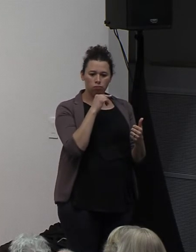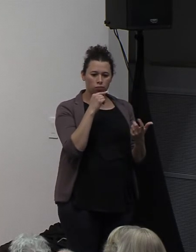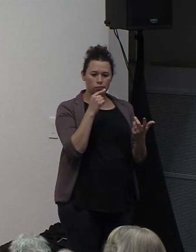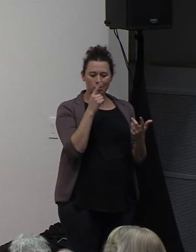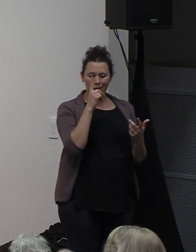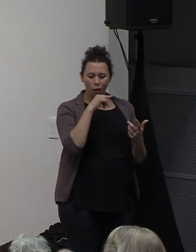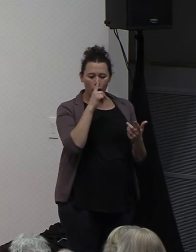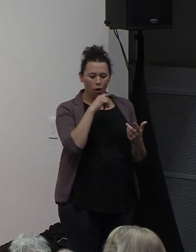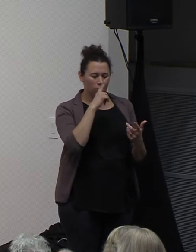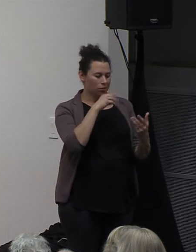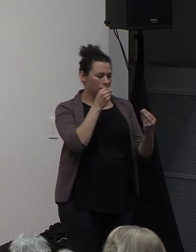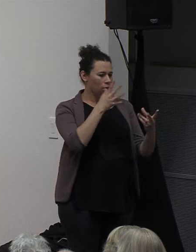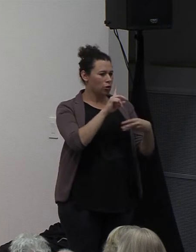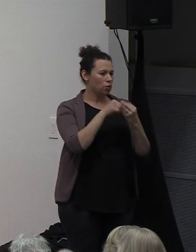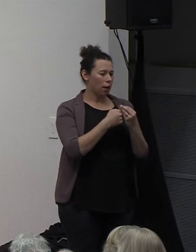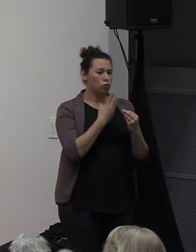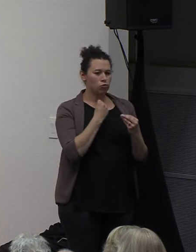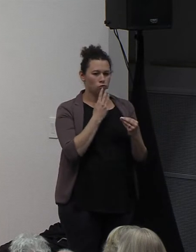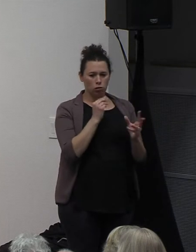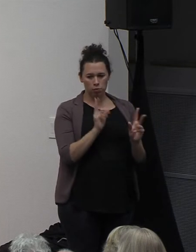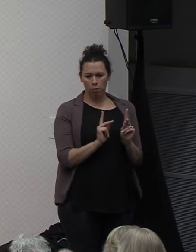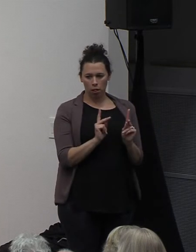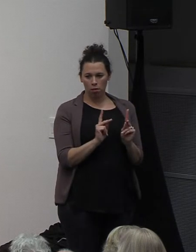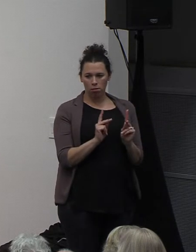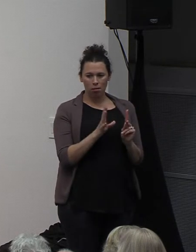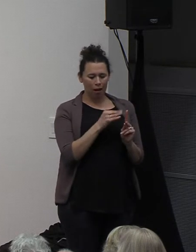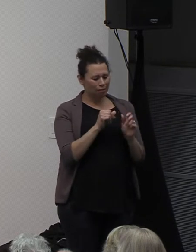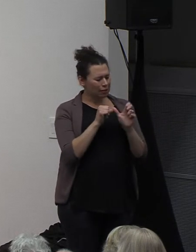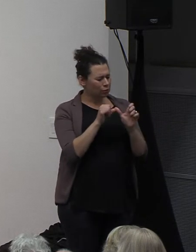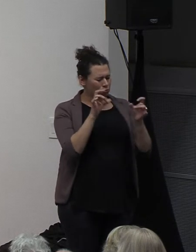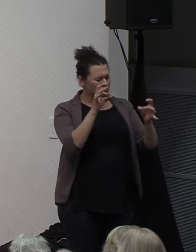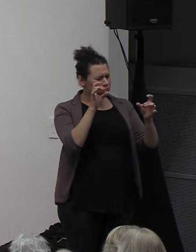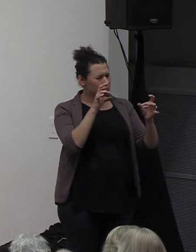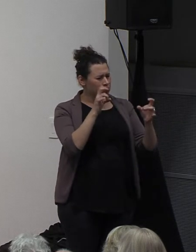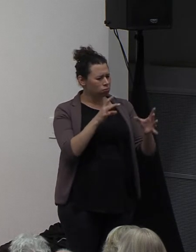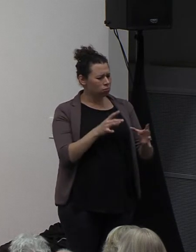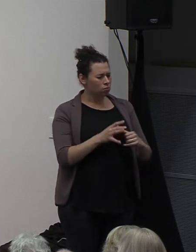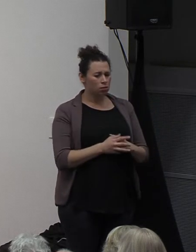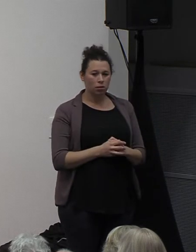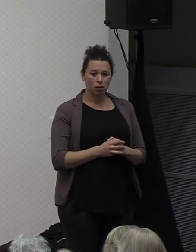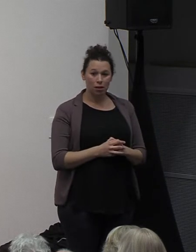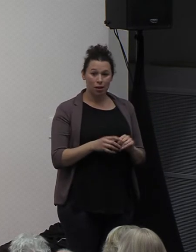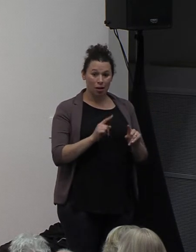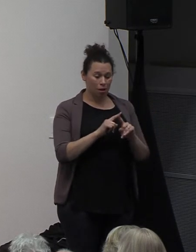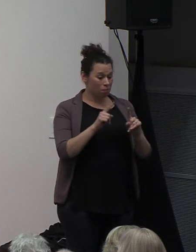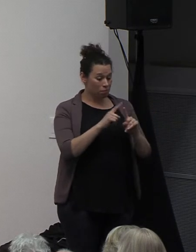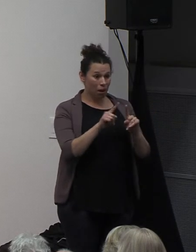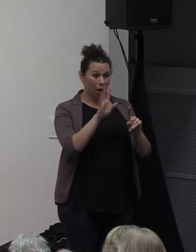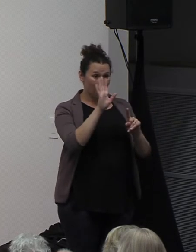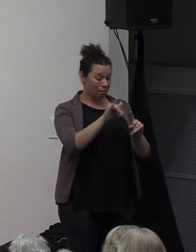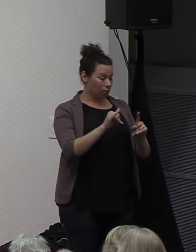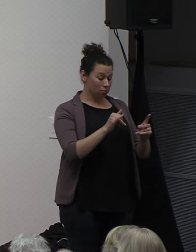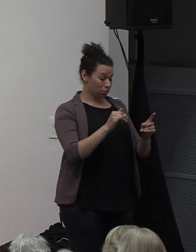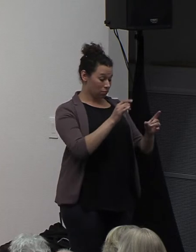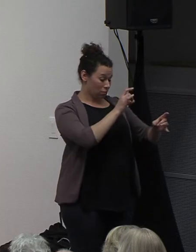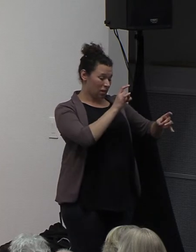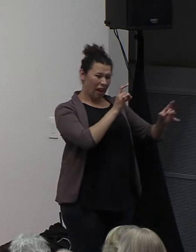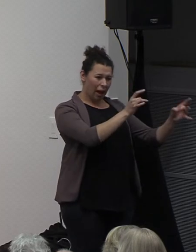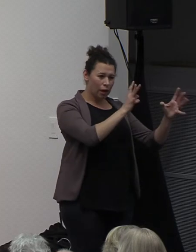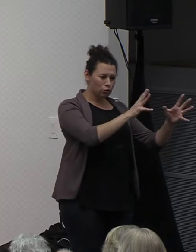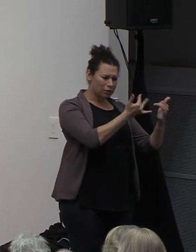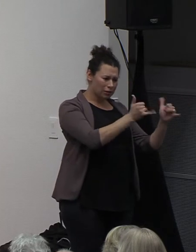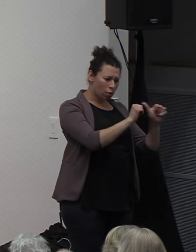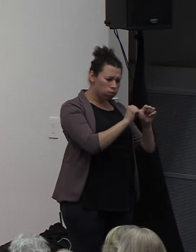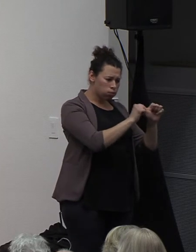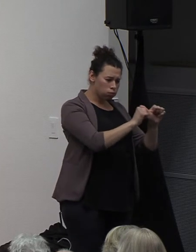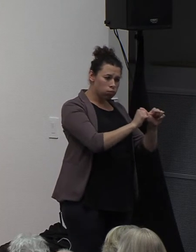xenophobic nationalism. But hatred and bigotry can only thrive in the vacuum of ignorance. And